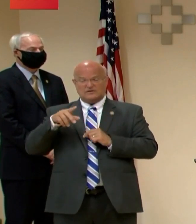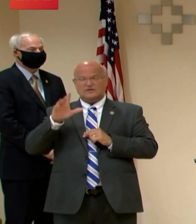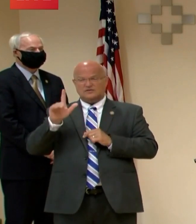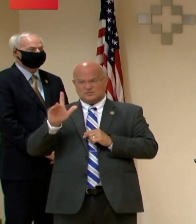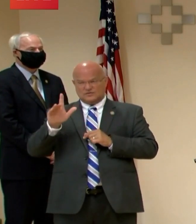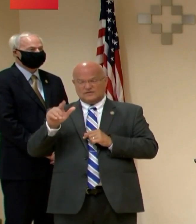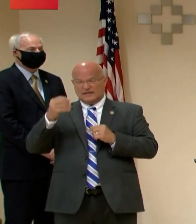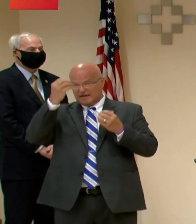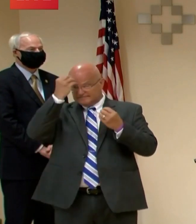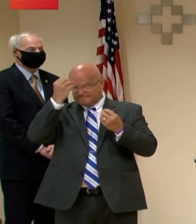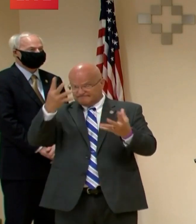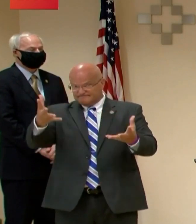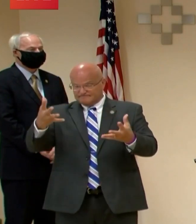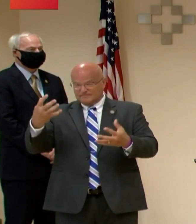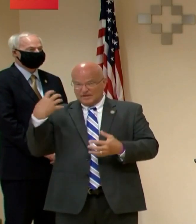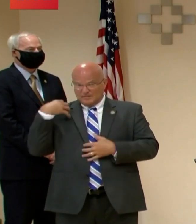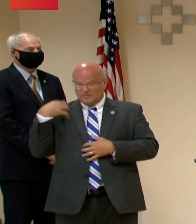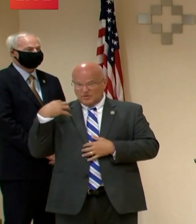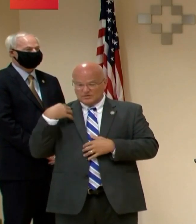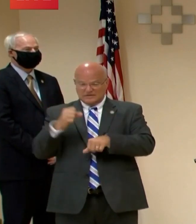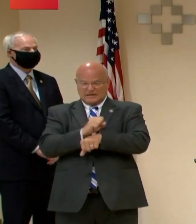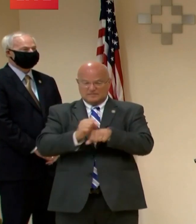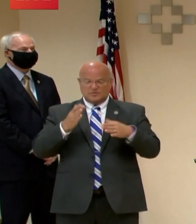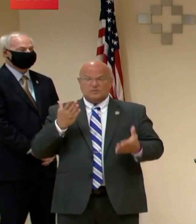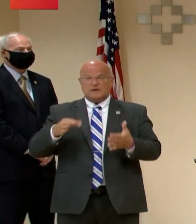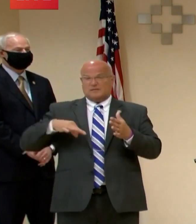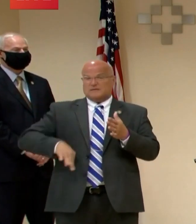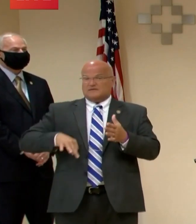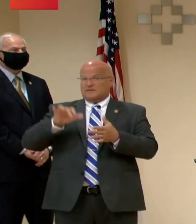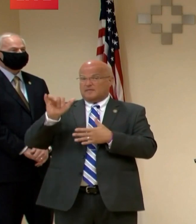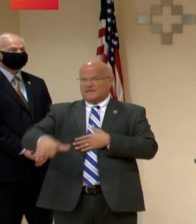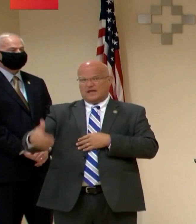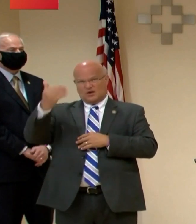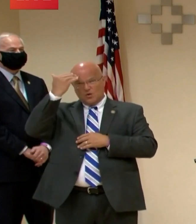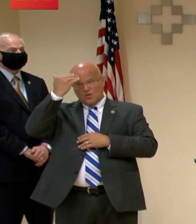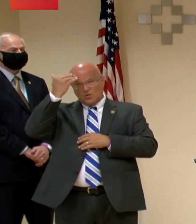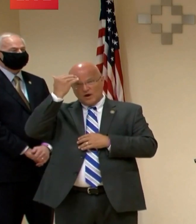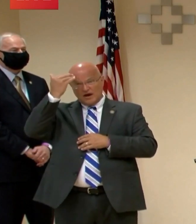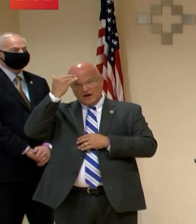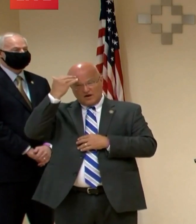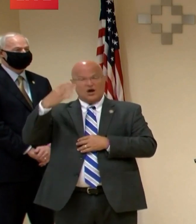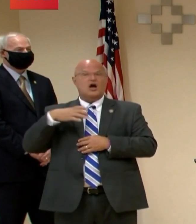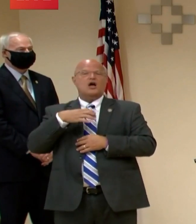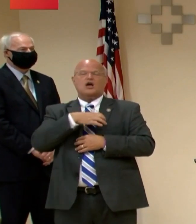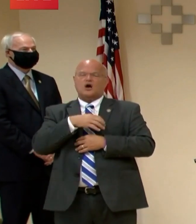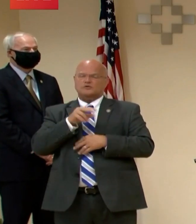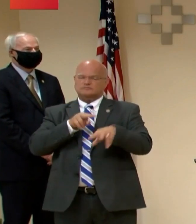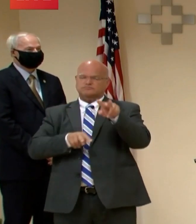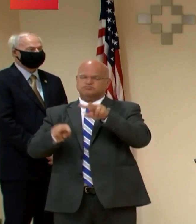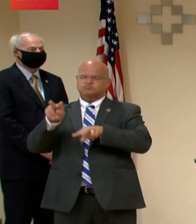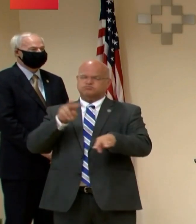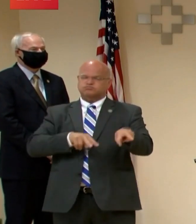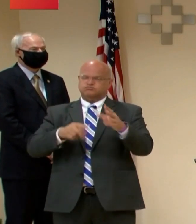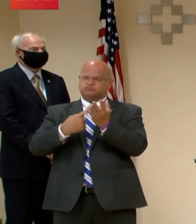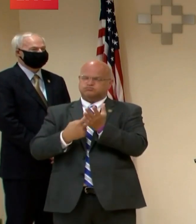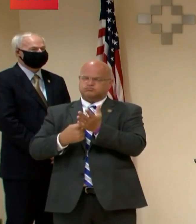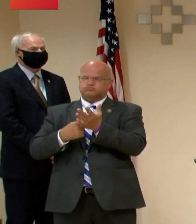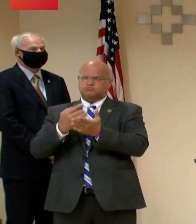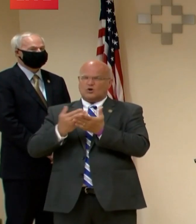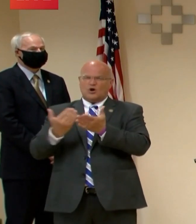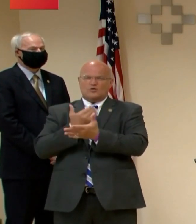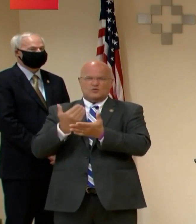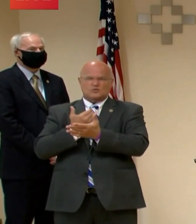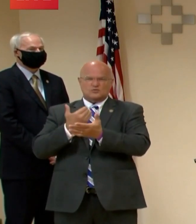wanted to make sure employers and employees who might be benefiting from that are aware of that. Congress is looking at this week and part of their